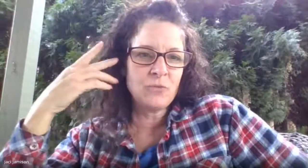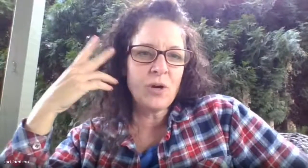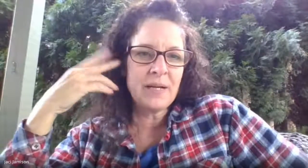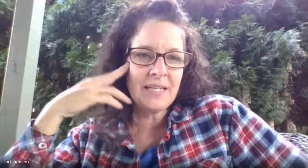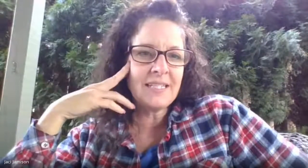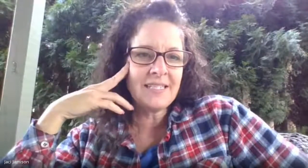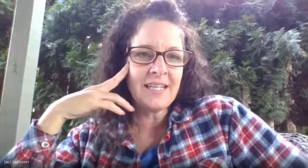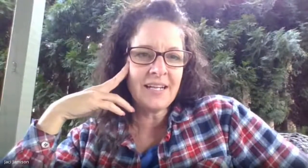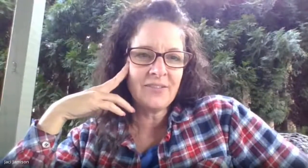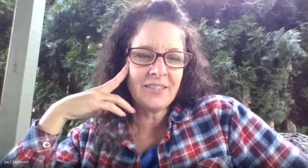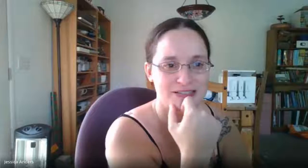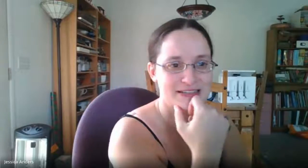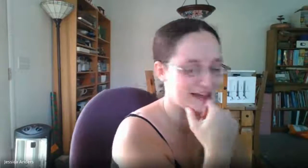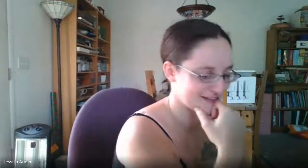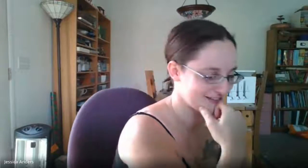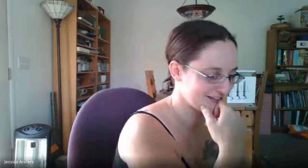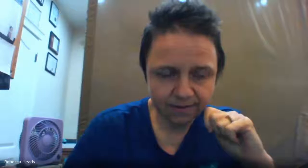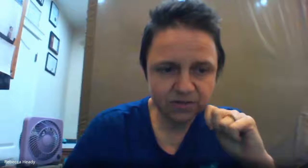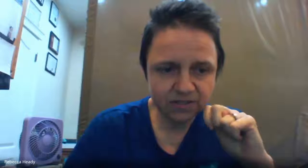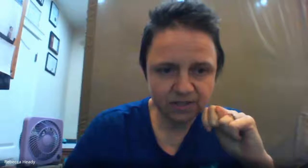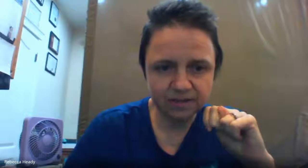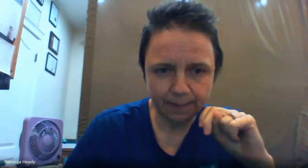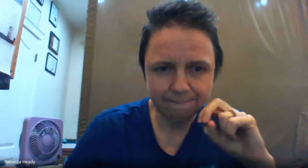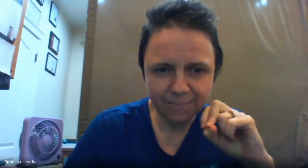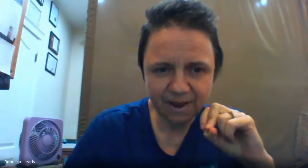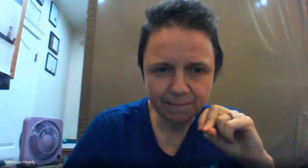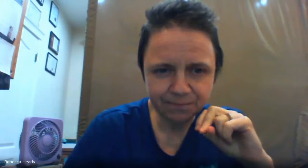trauma, I guess, is lack of Sickness. Huh. Interesting. Okay.